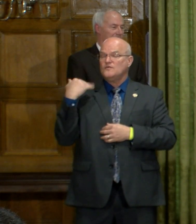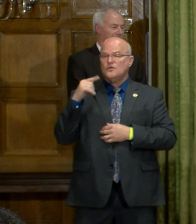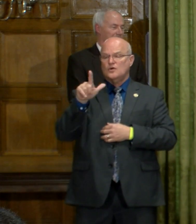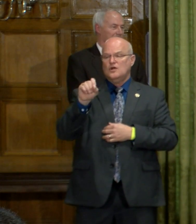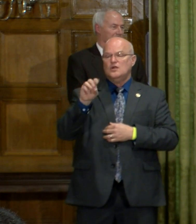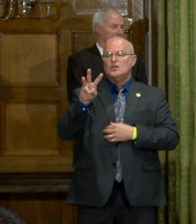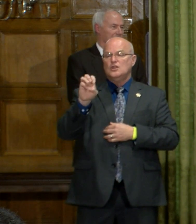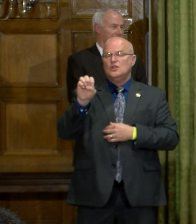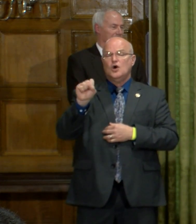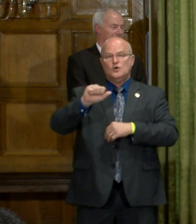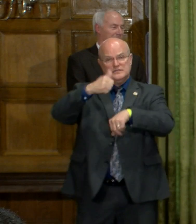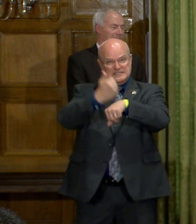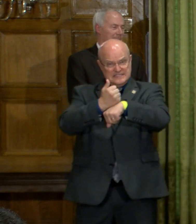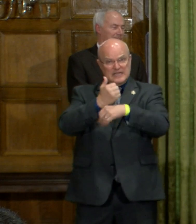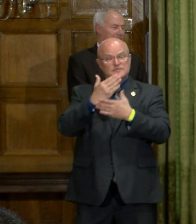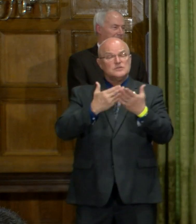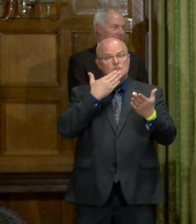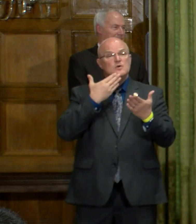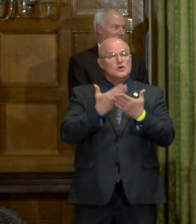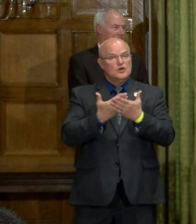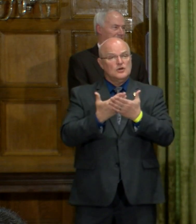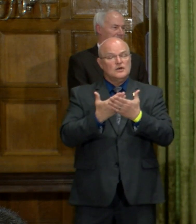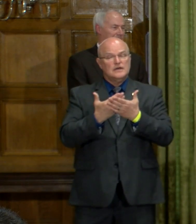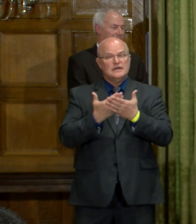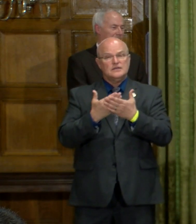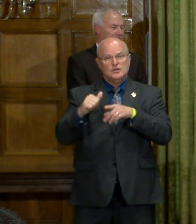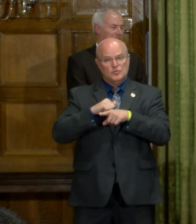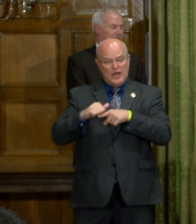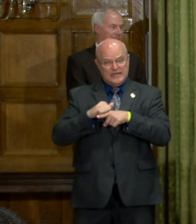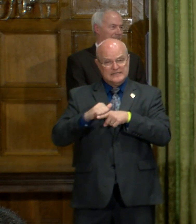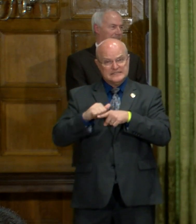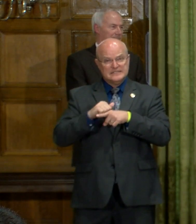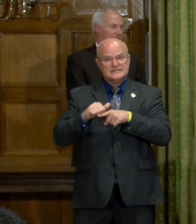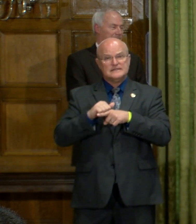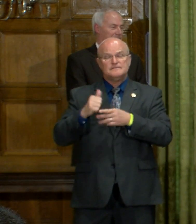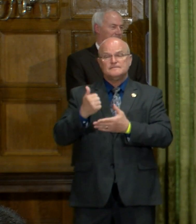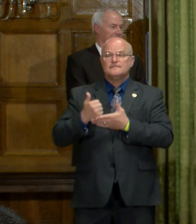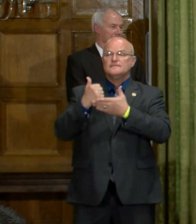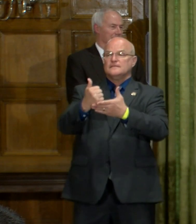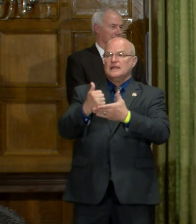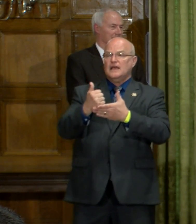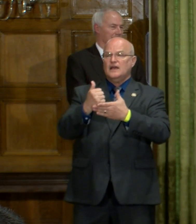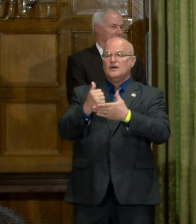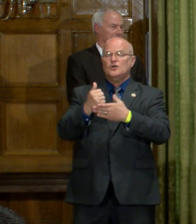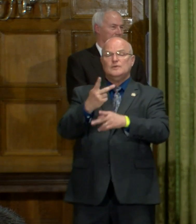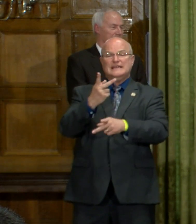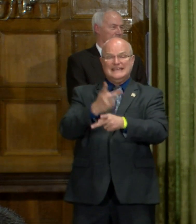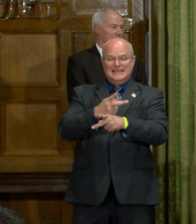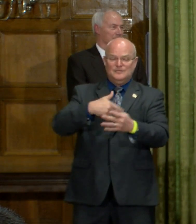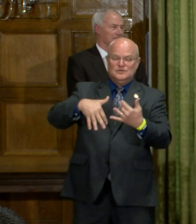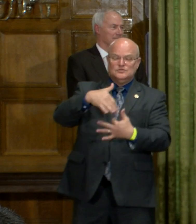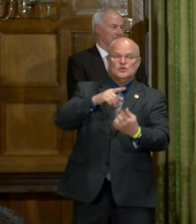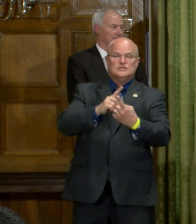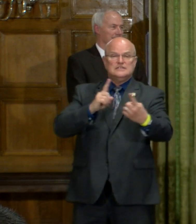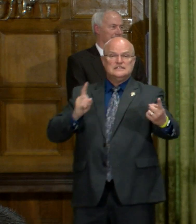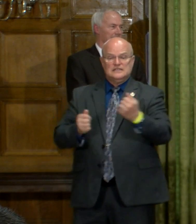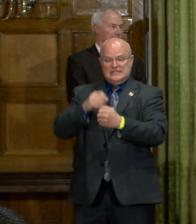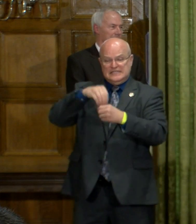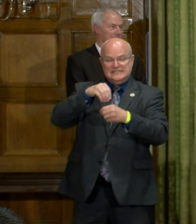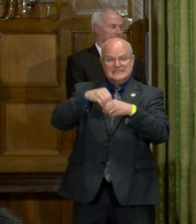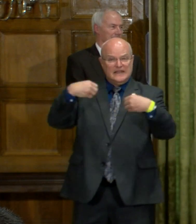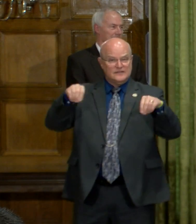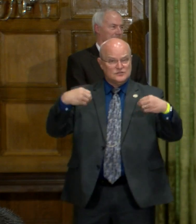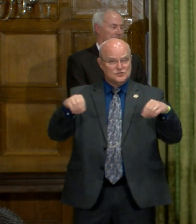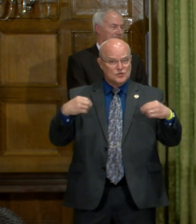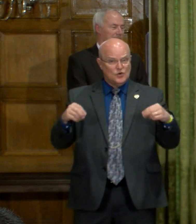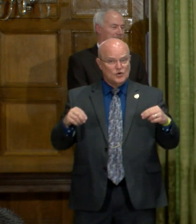Lowe's has put in some good practices to help keep social distancing within their